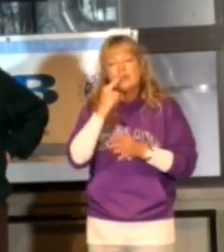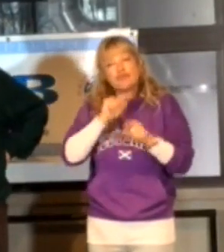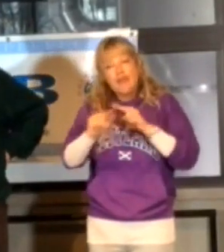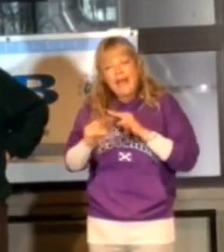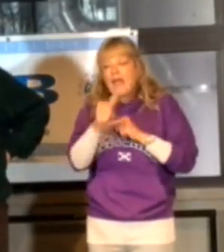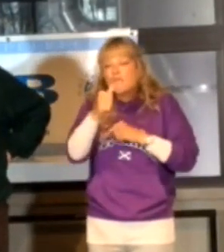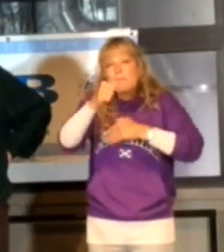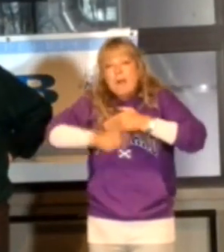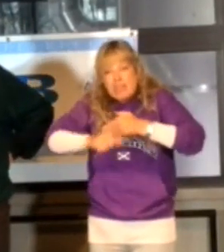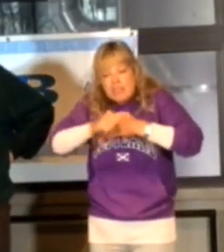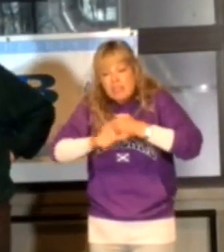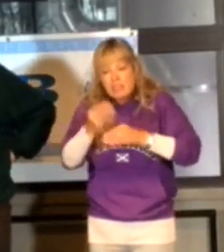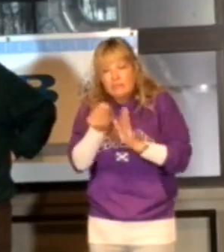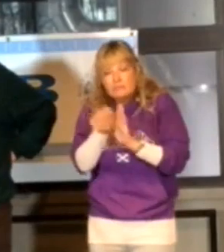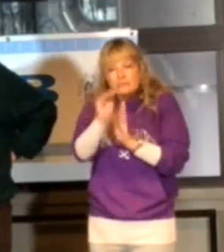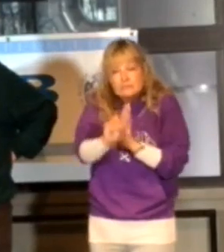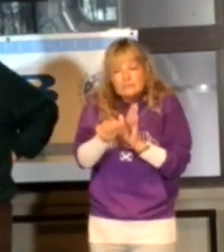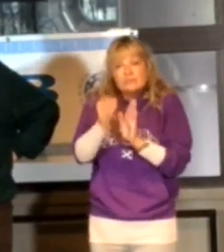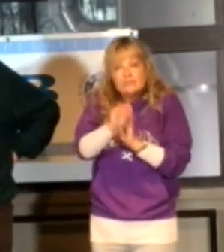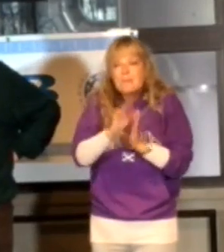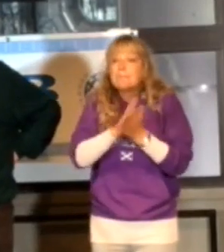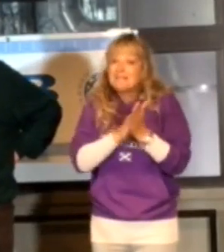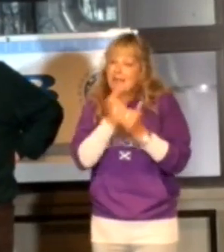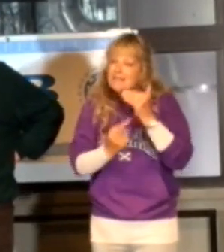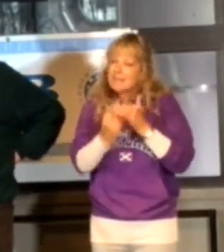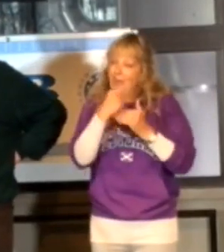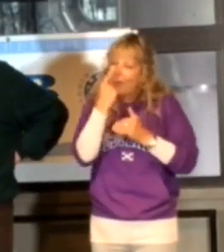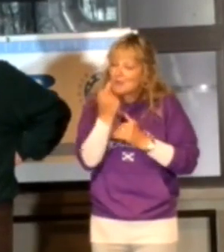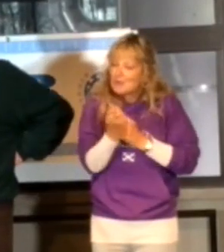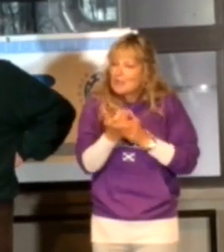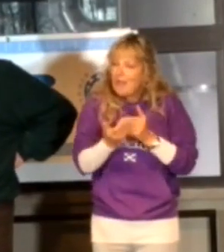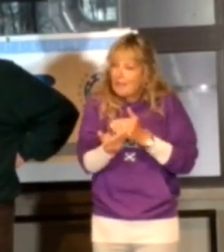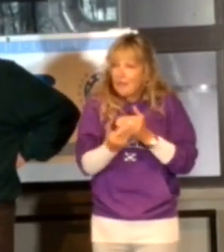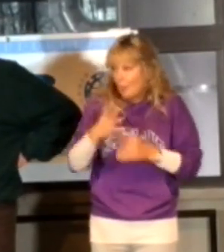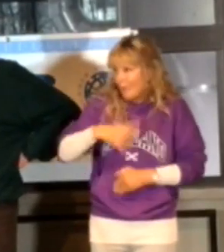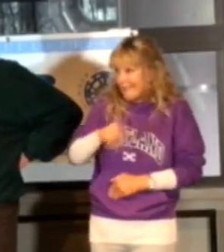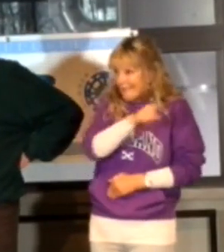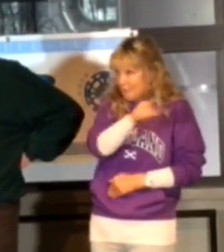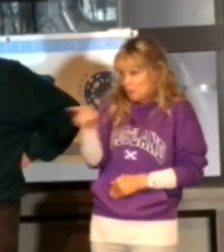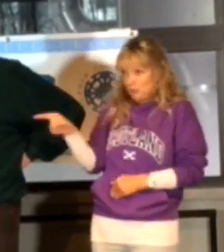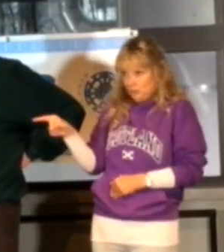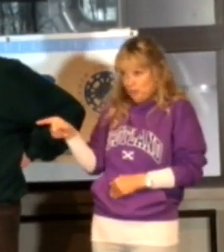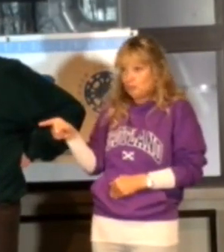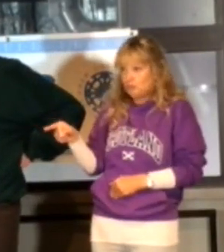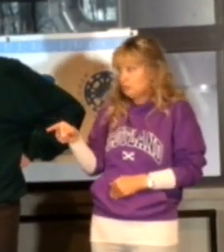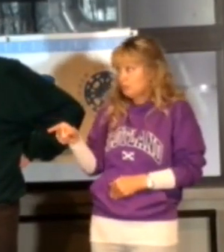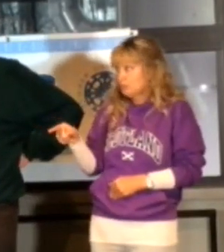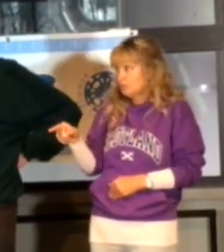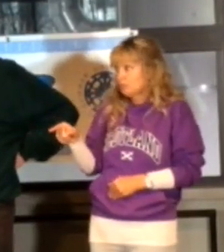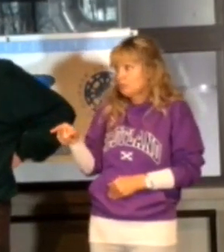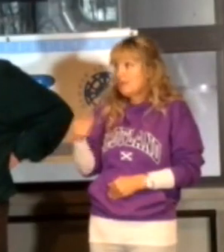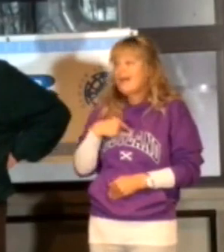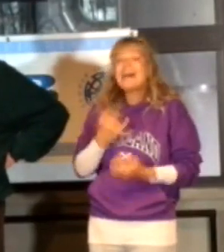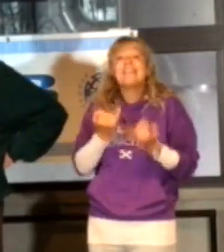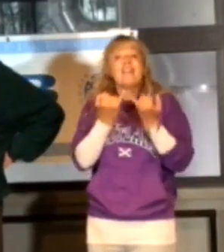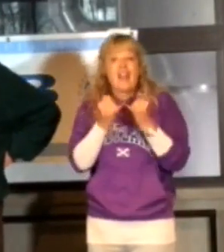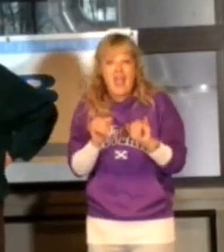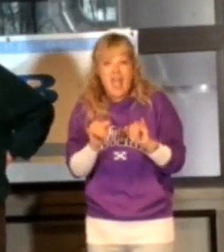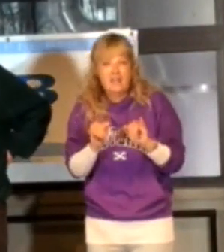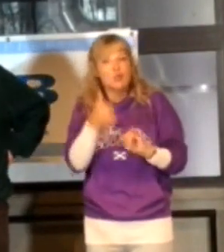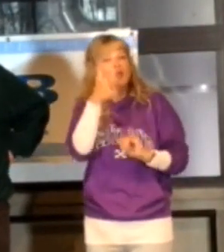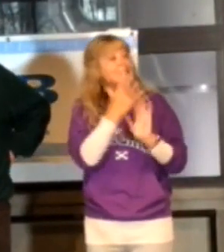of independence a lot closer. So we need you. And I'll just finally say, a good example